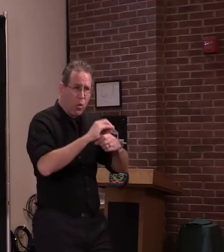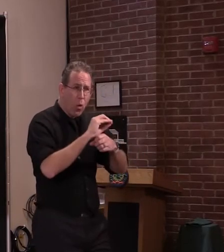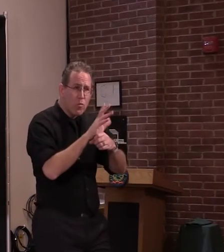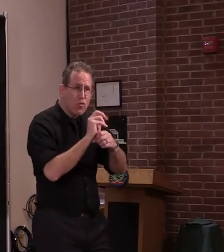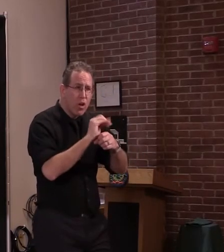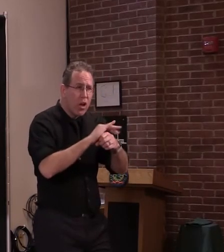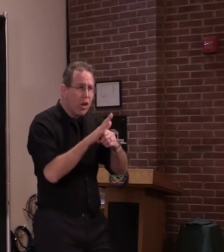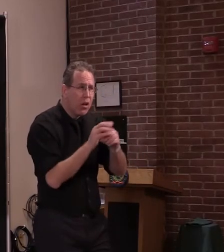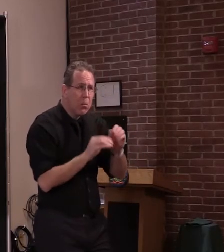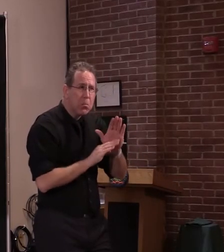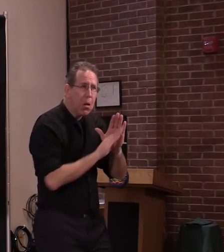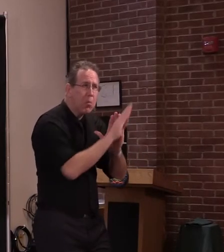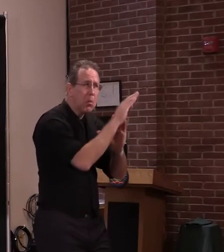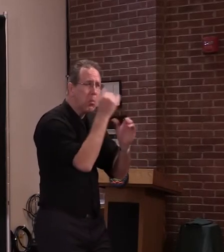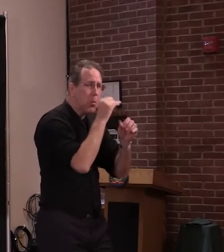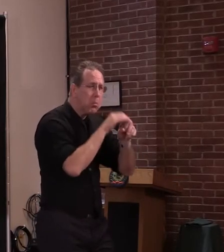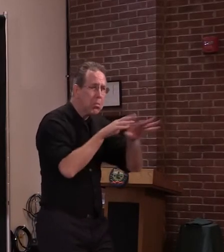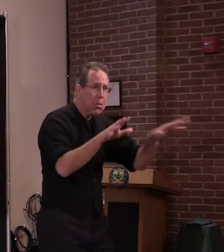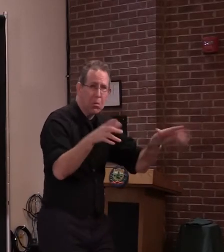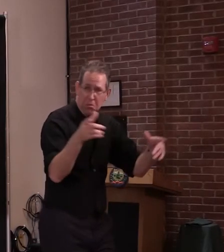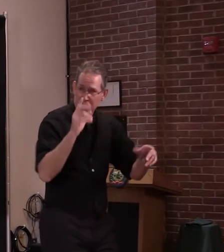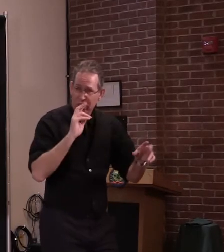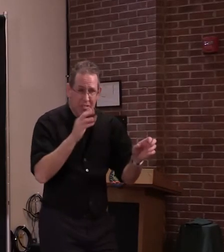pants down. So I'm wondering,